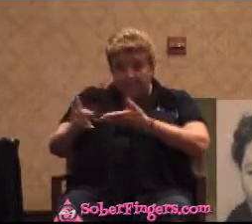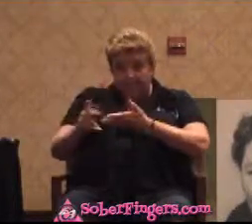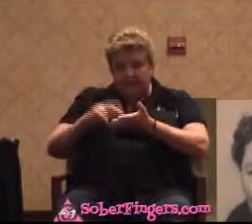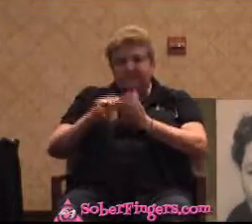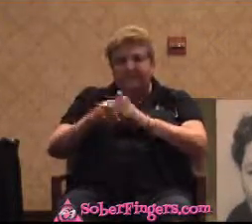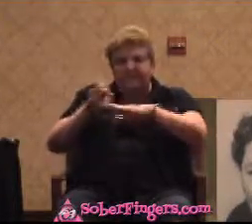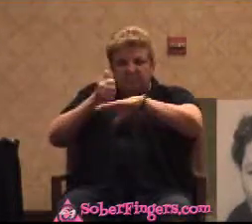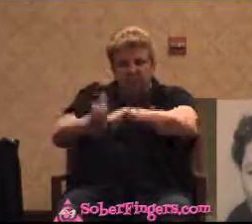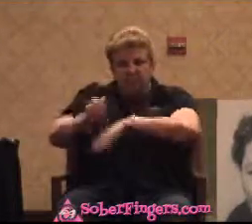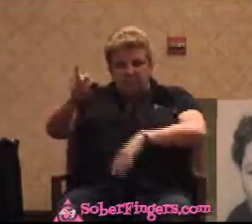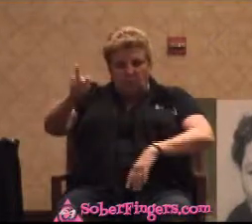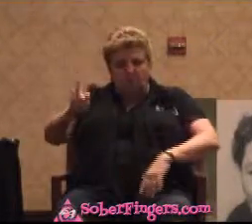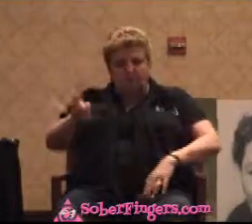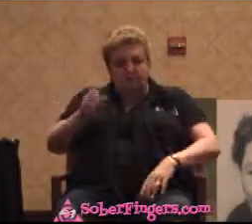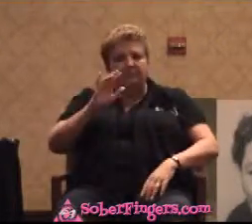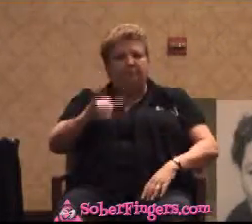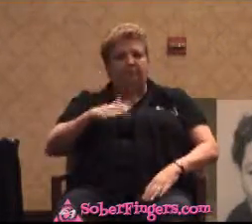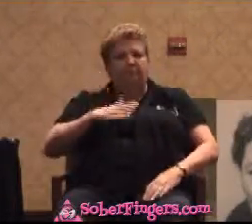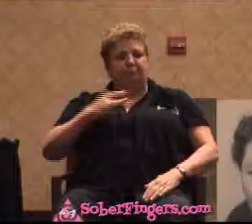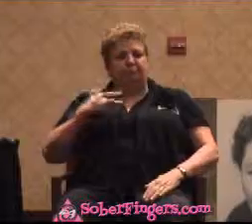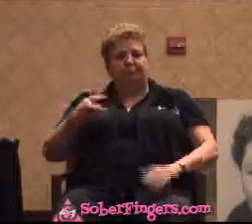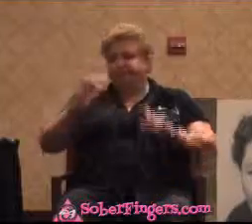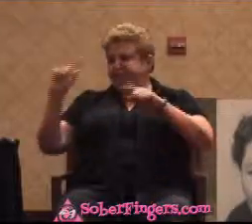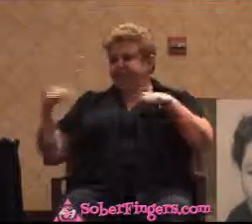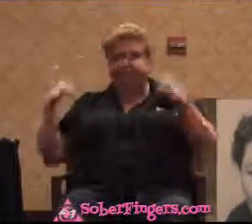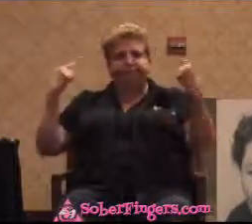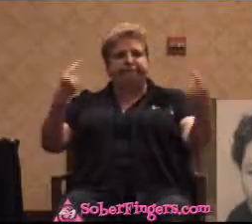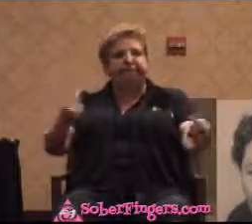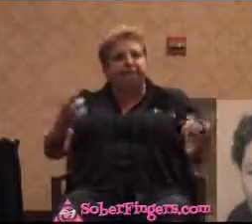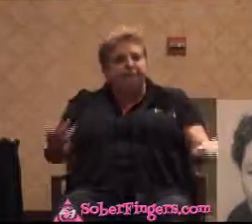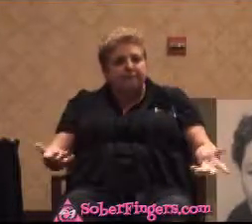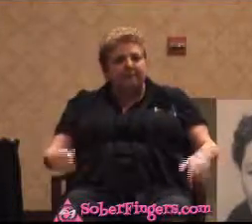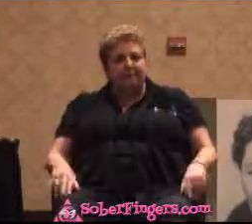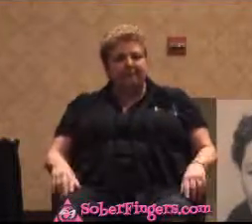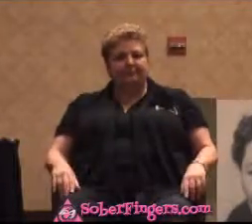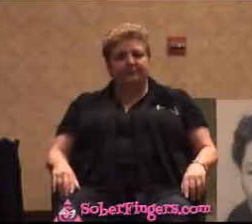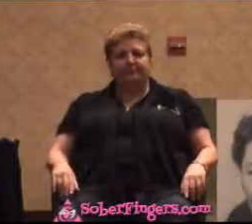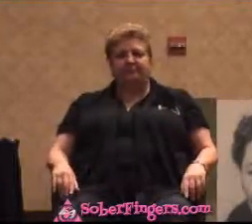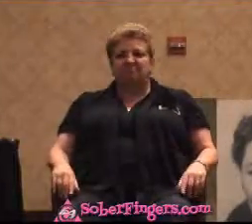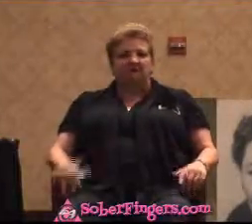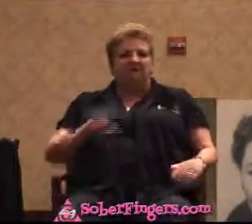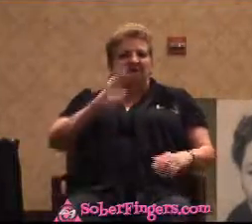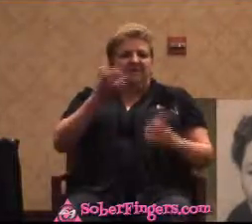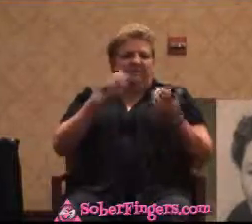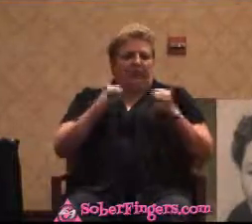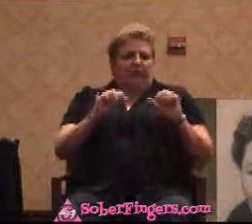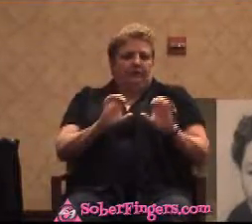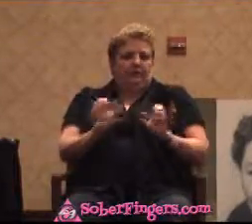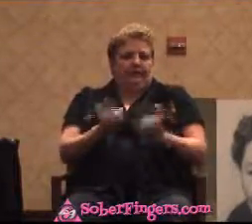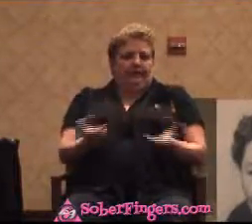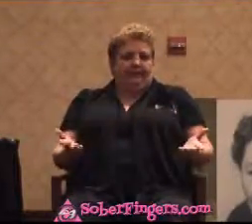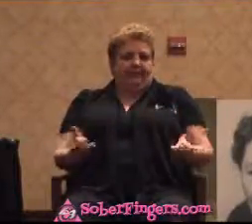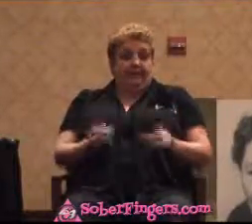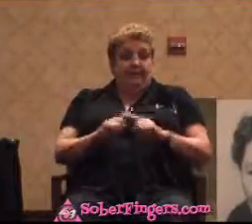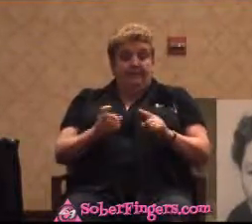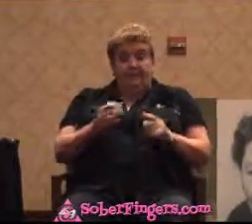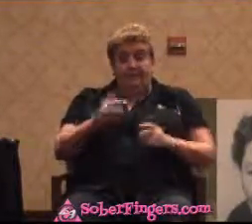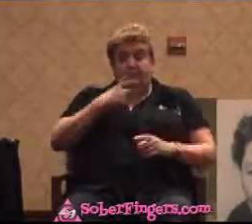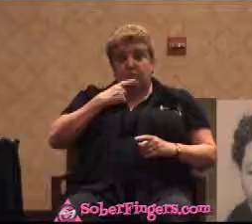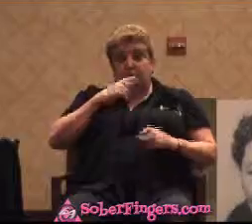It's been that way all my life. I've never really tried or attempted to do anything. But if you said you could do it, I'll let you do